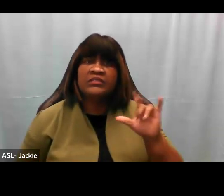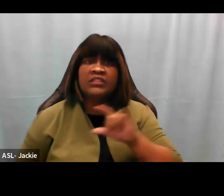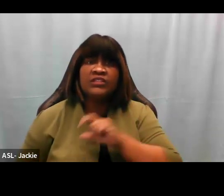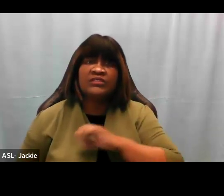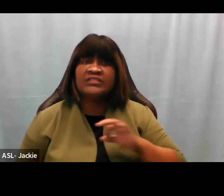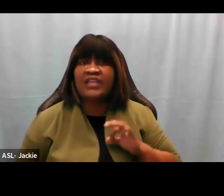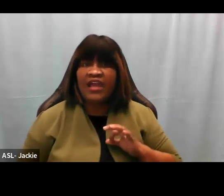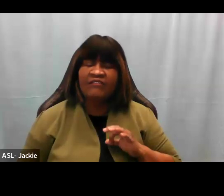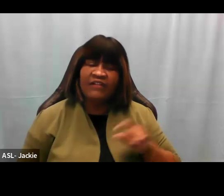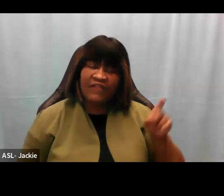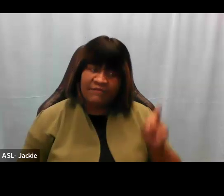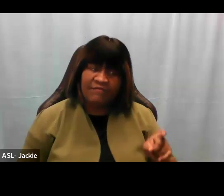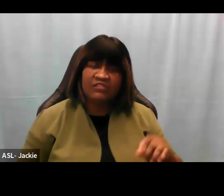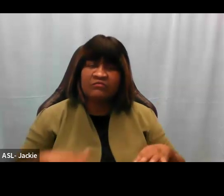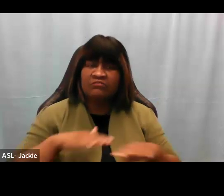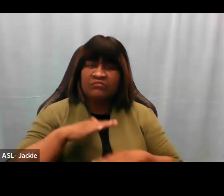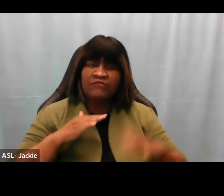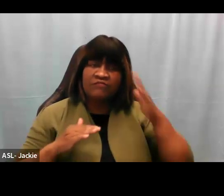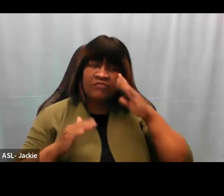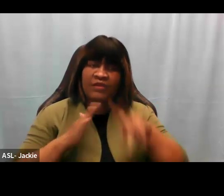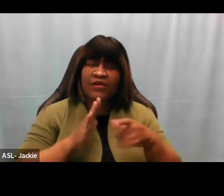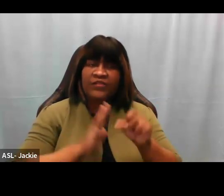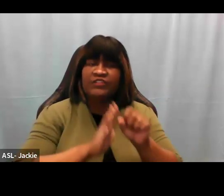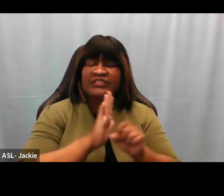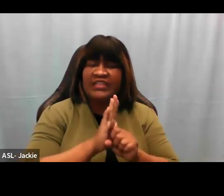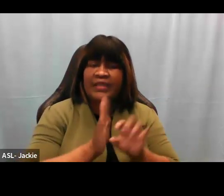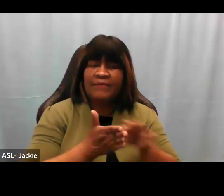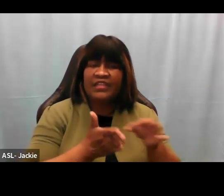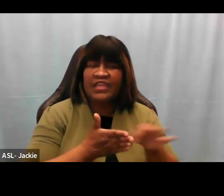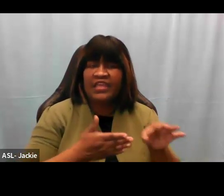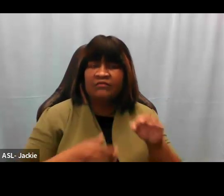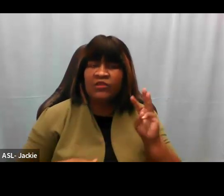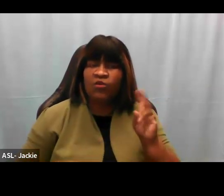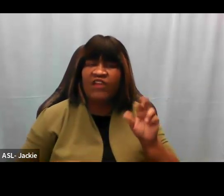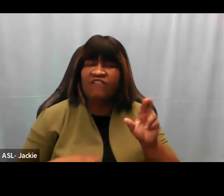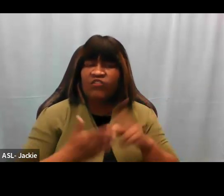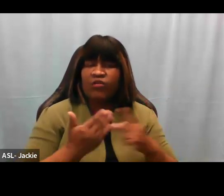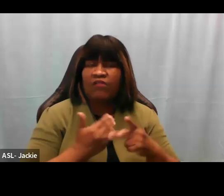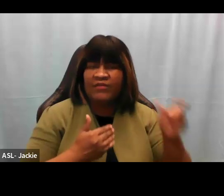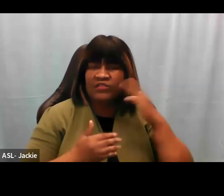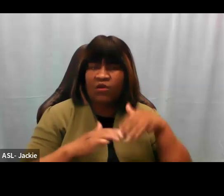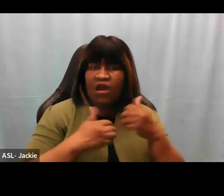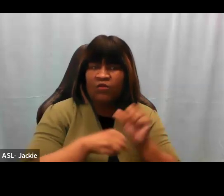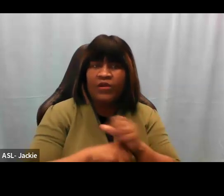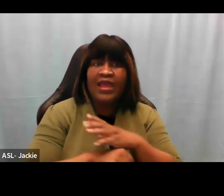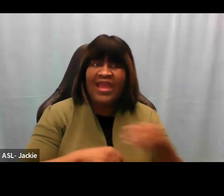fundamental knowledge of how their state Medicaid and Medicaid waiver programs work, including the